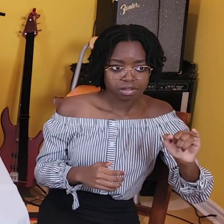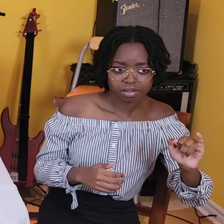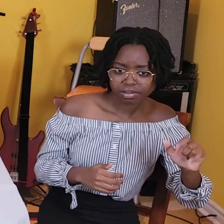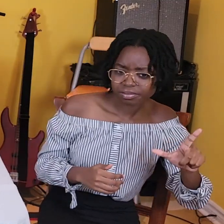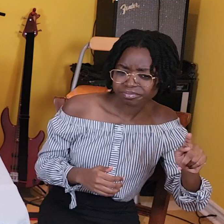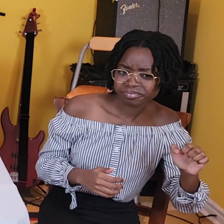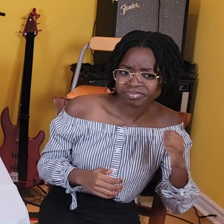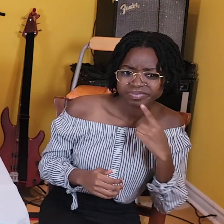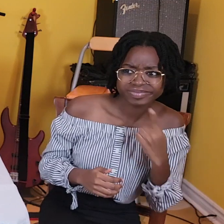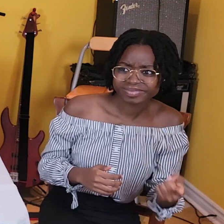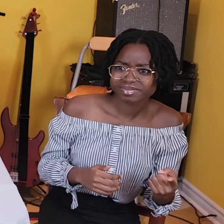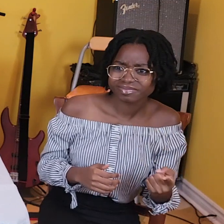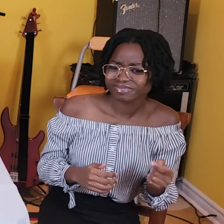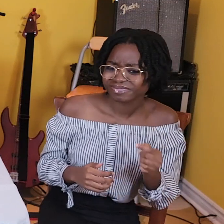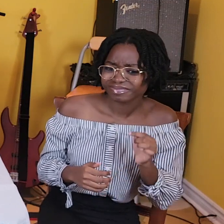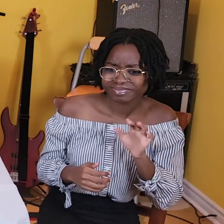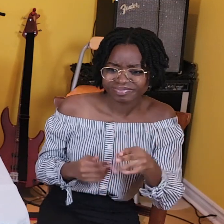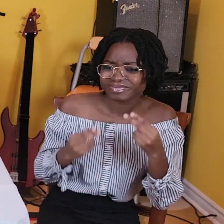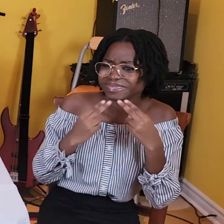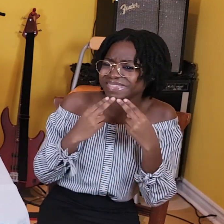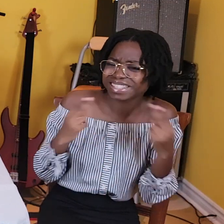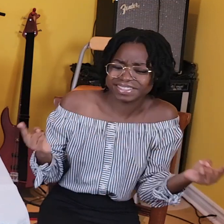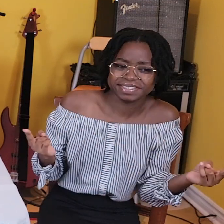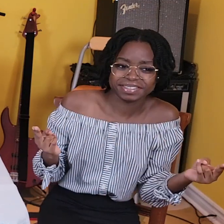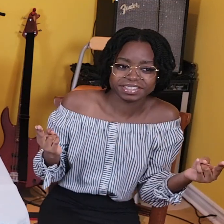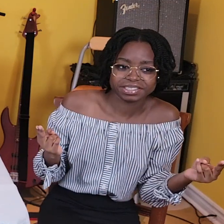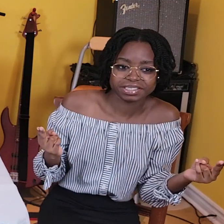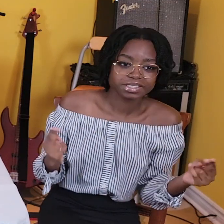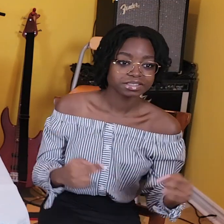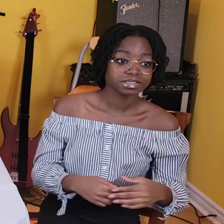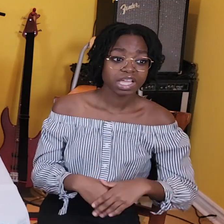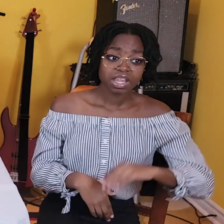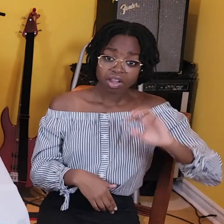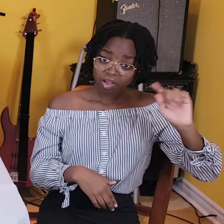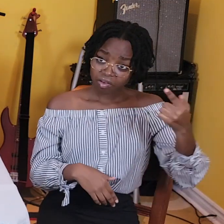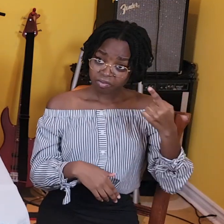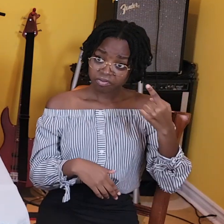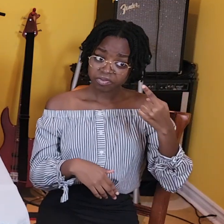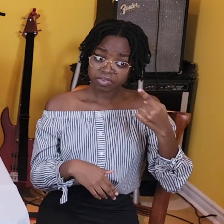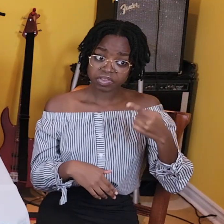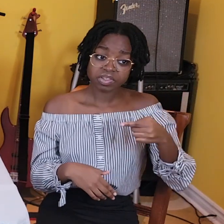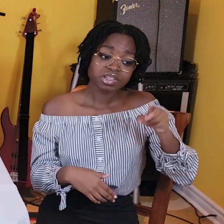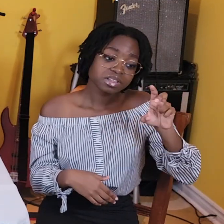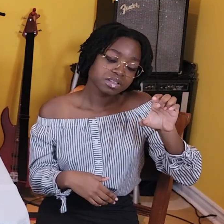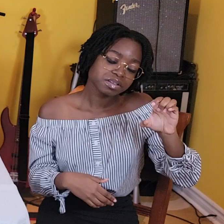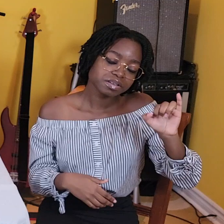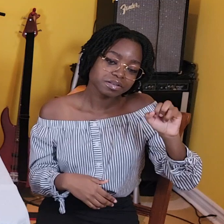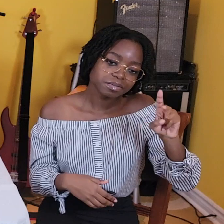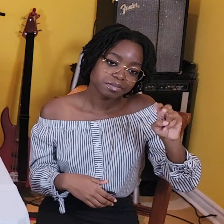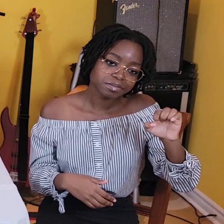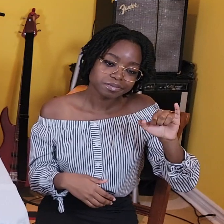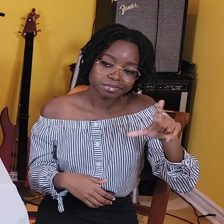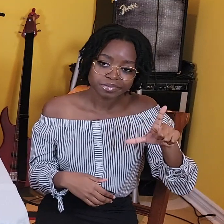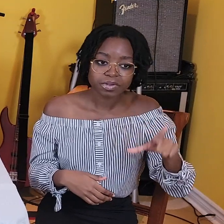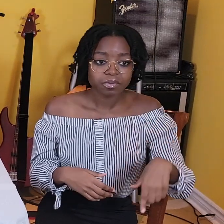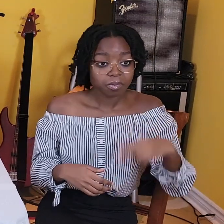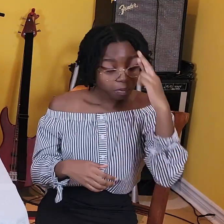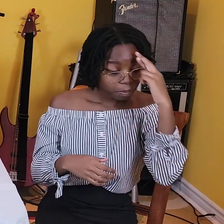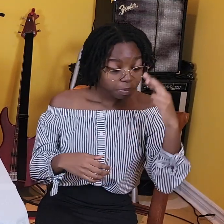I find no fault in him." That was the first civil Roman trial. The second one was a